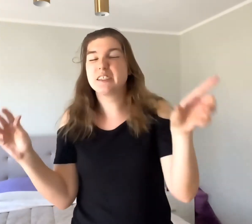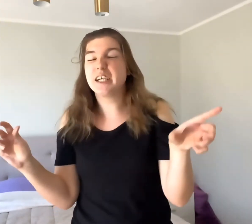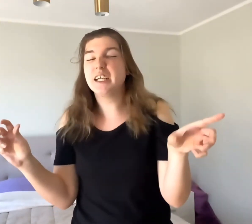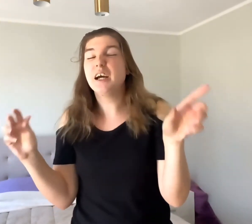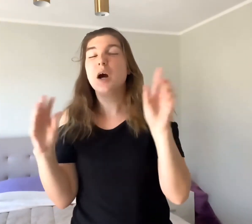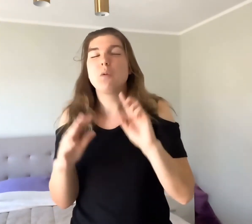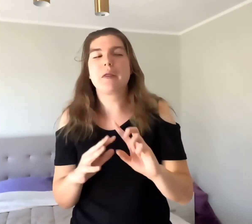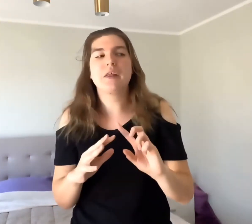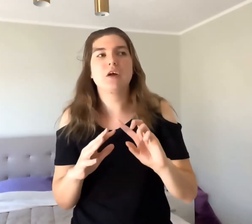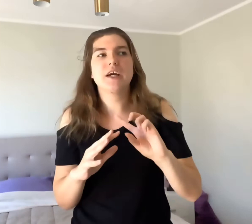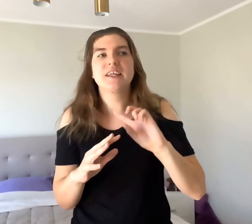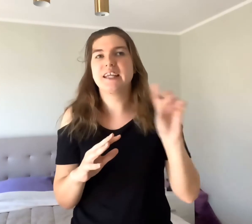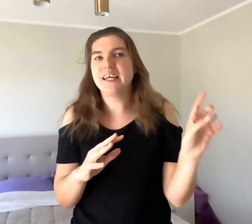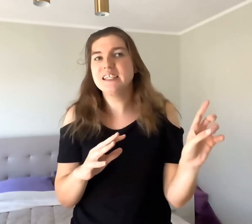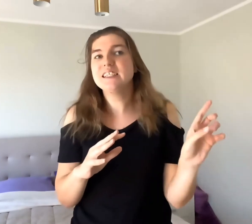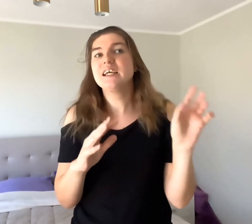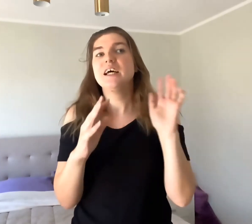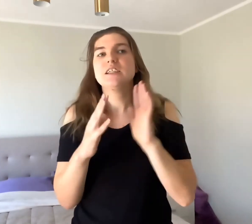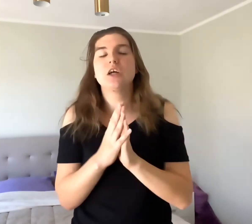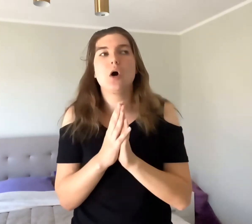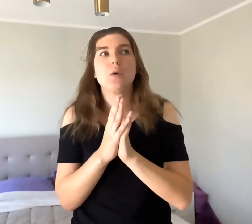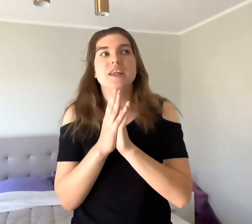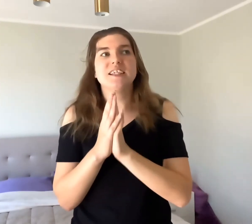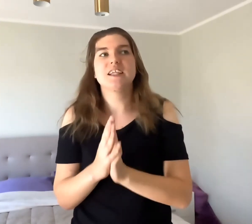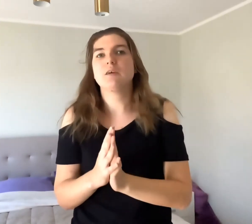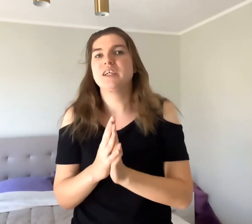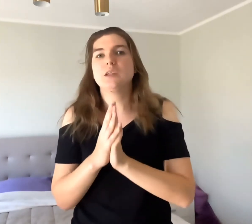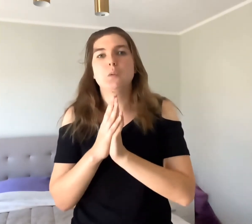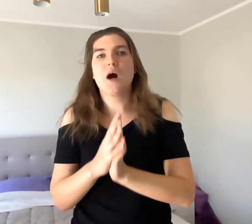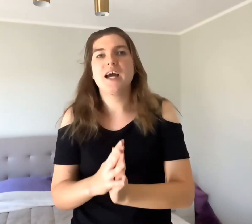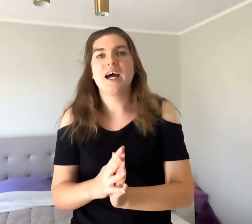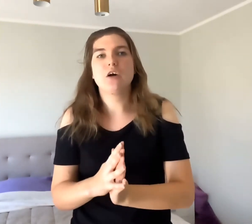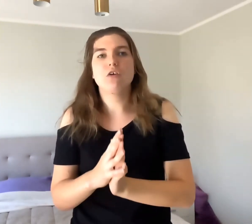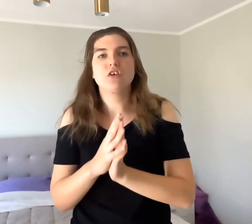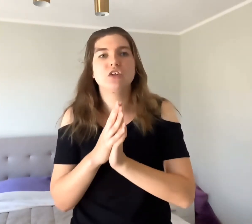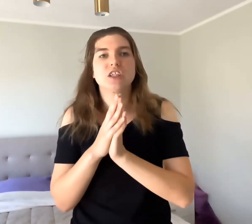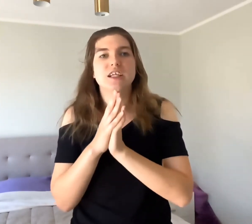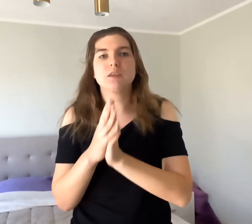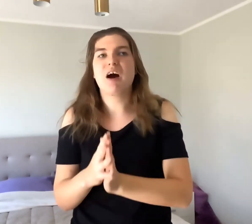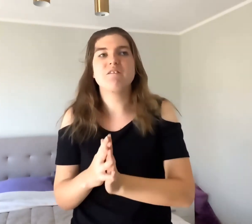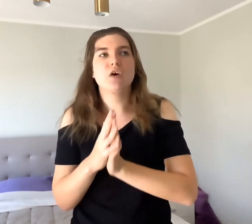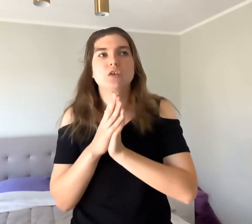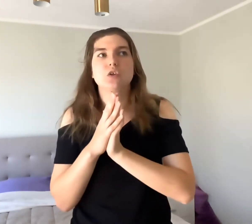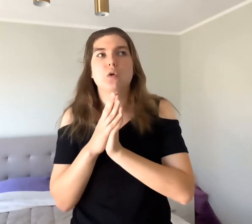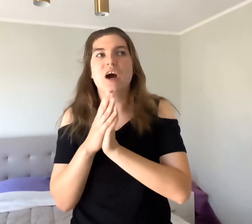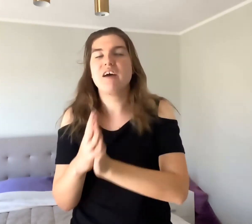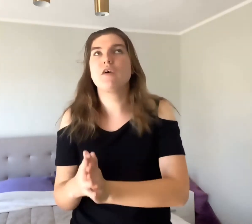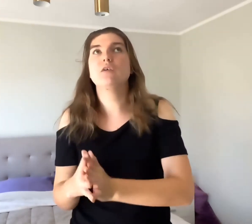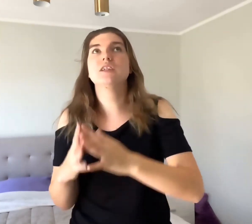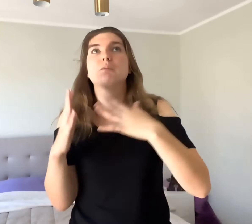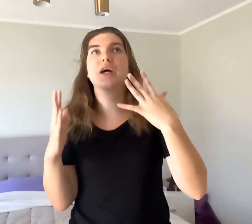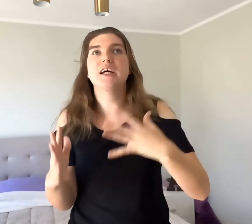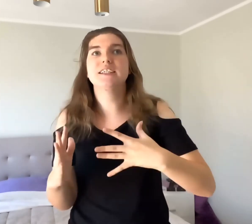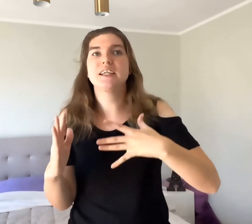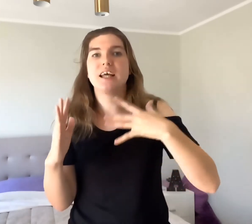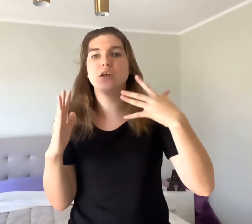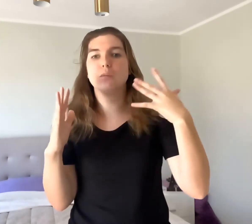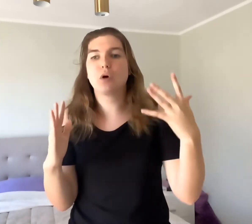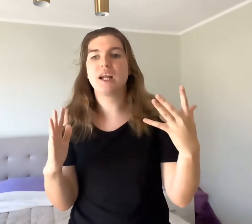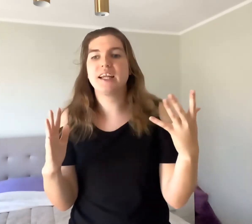screen rather than looking at the lens. So that's another reason why I go for using smartphones or iPhones, because then you're more likely to